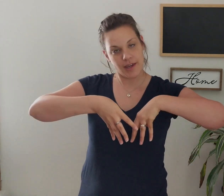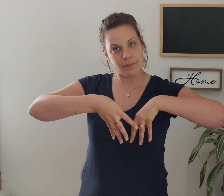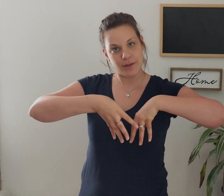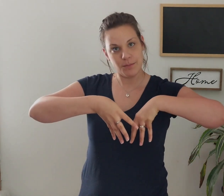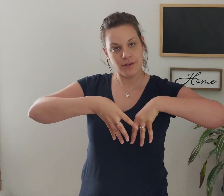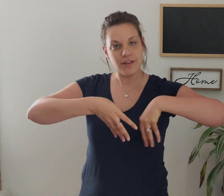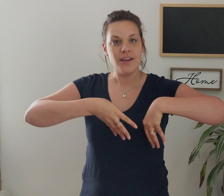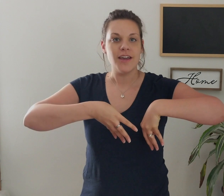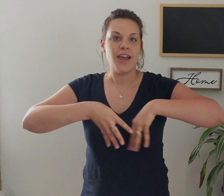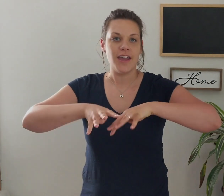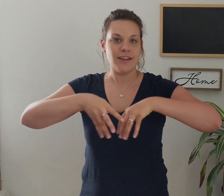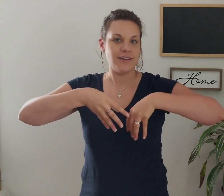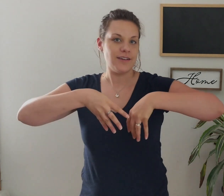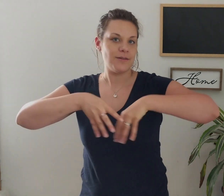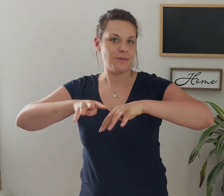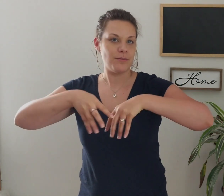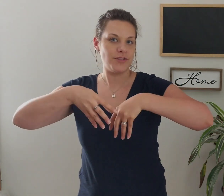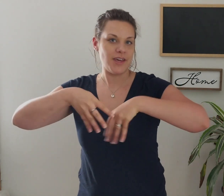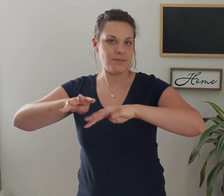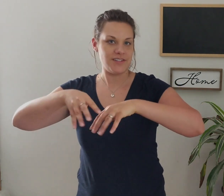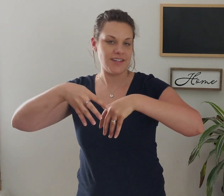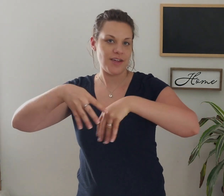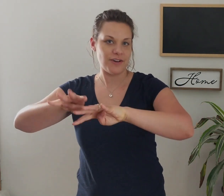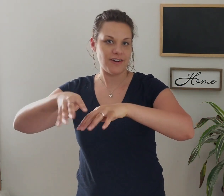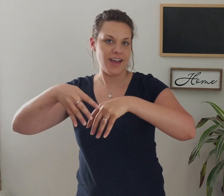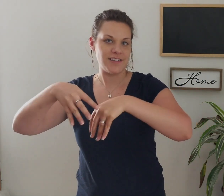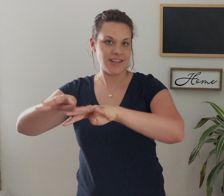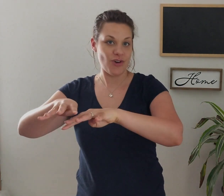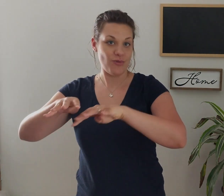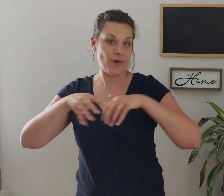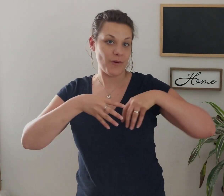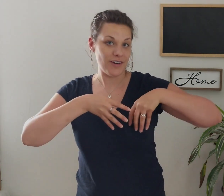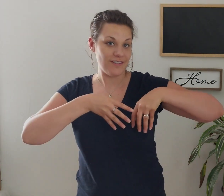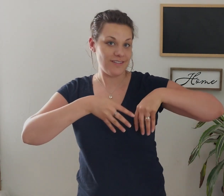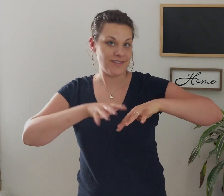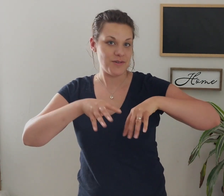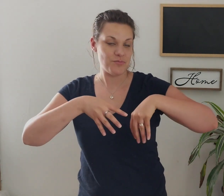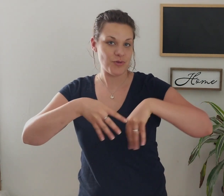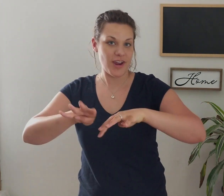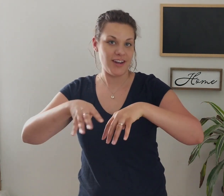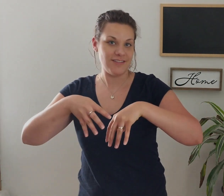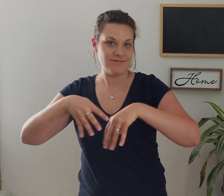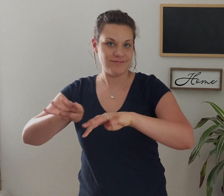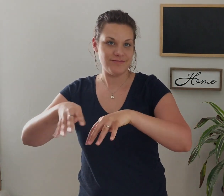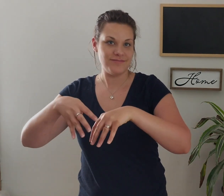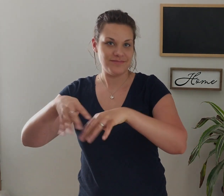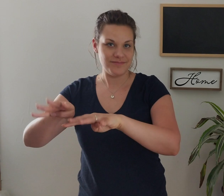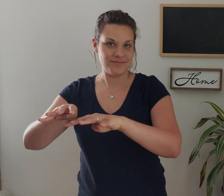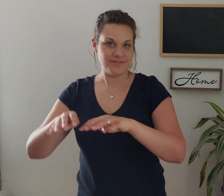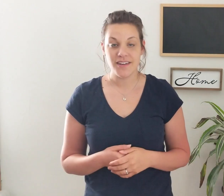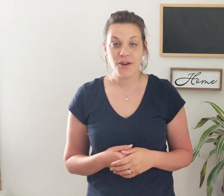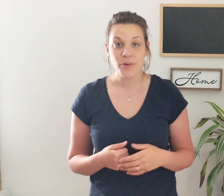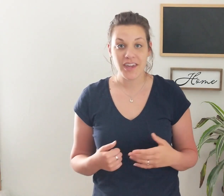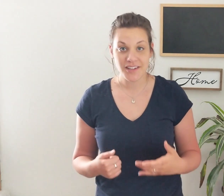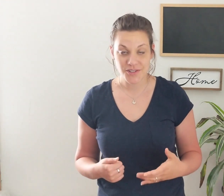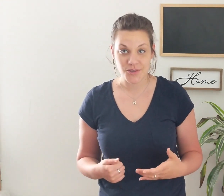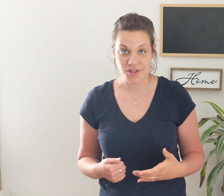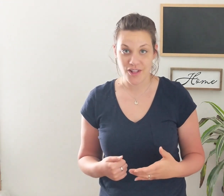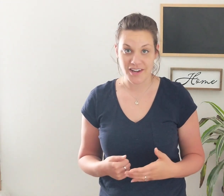become people, and put them together as they go forward. Parade. Now going into those holidays